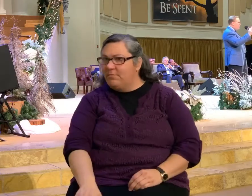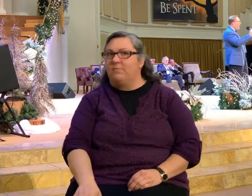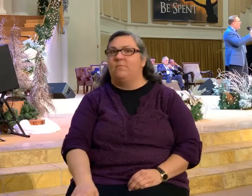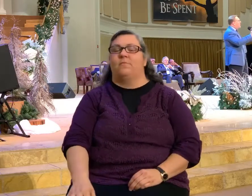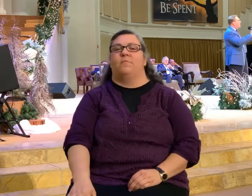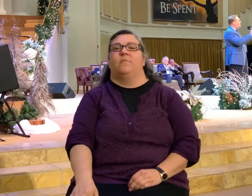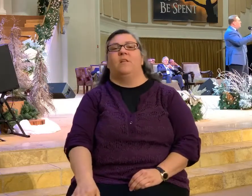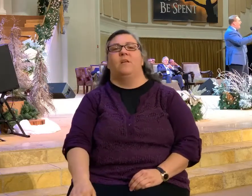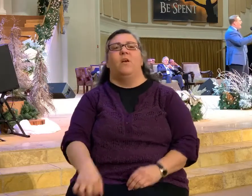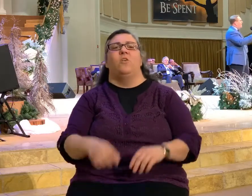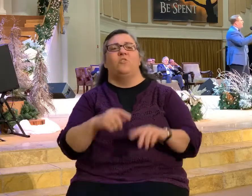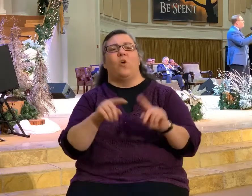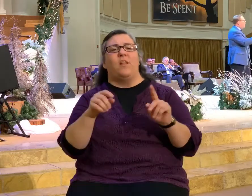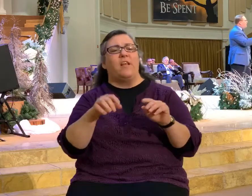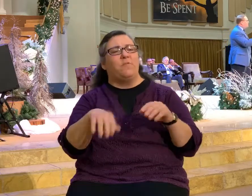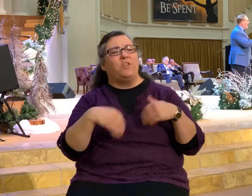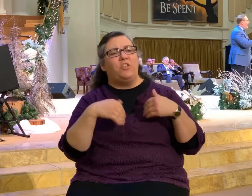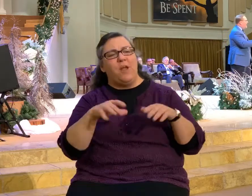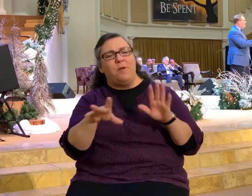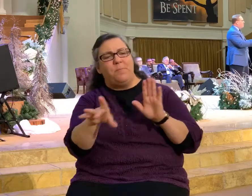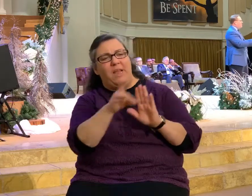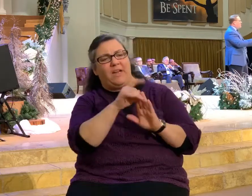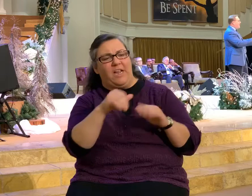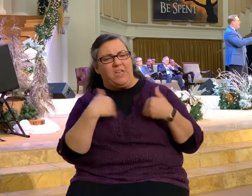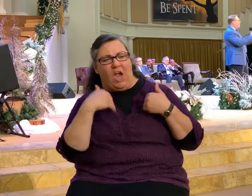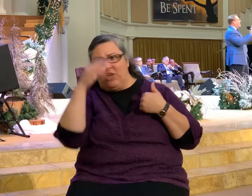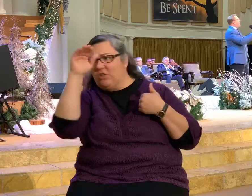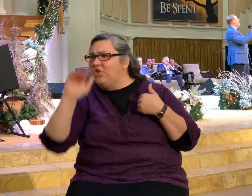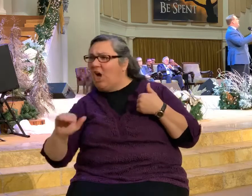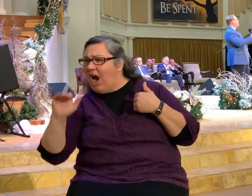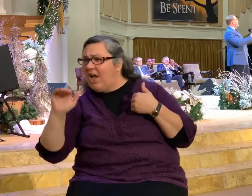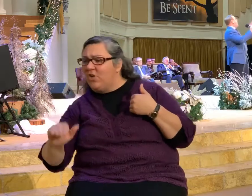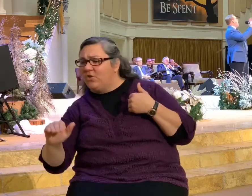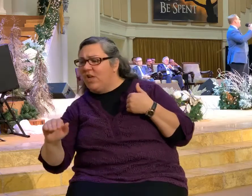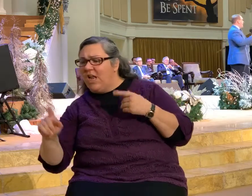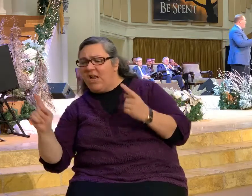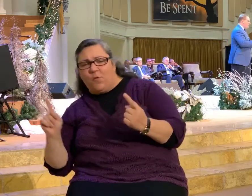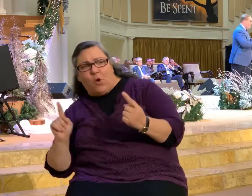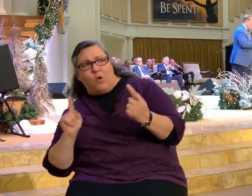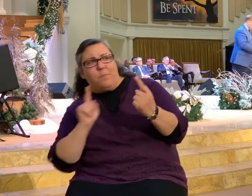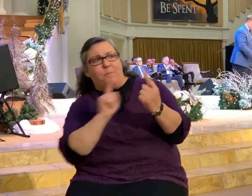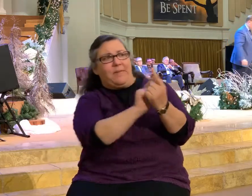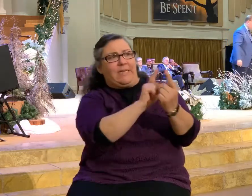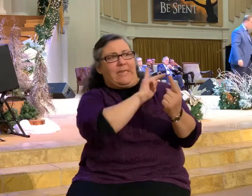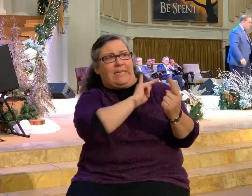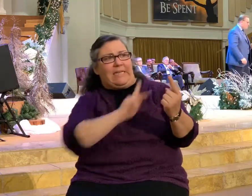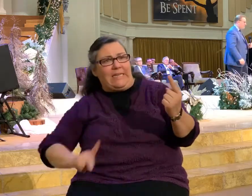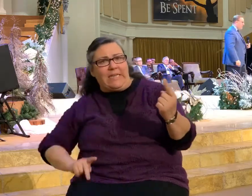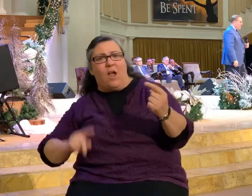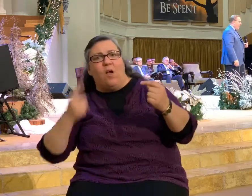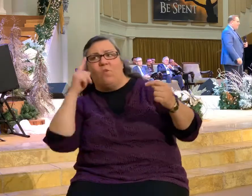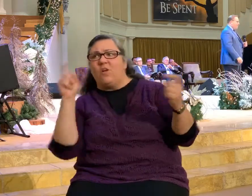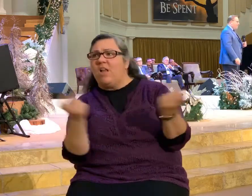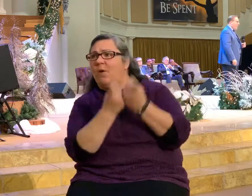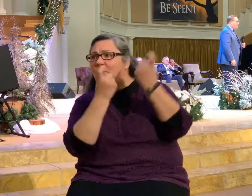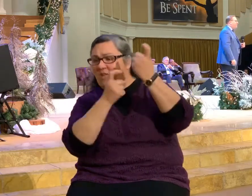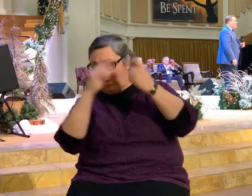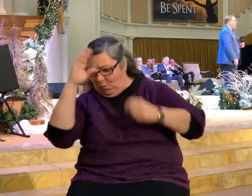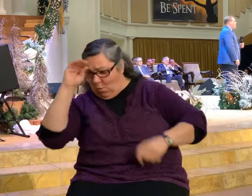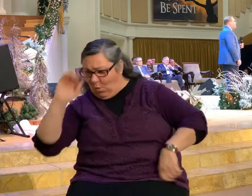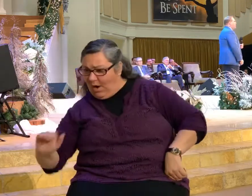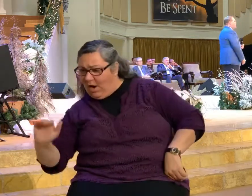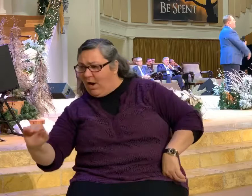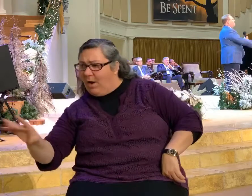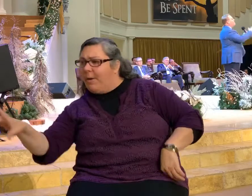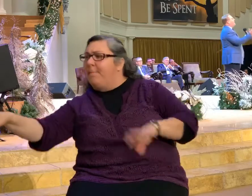people a young child, a boy child, that would be the king, the mock king, for the celebration. That little boy would